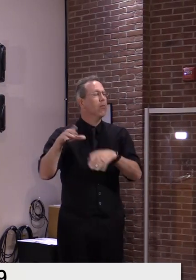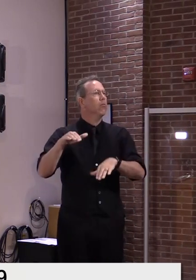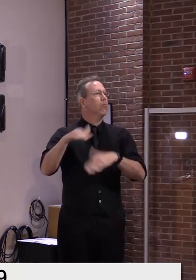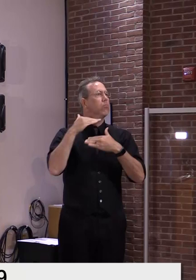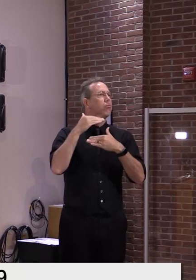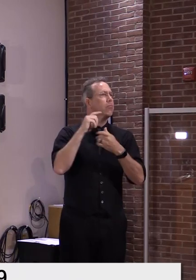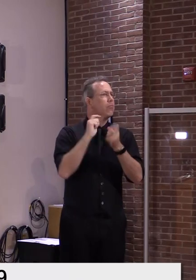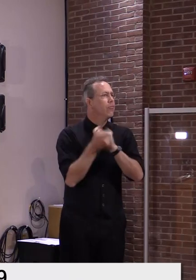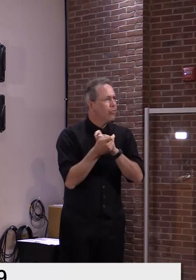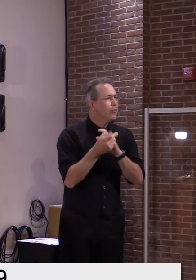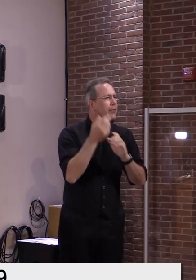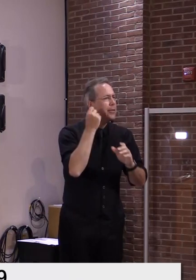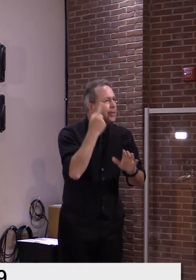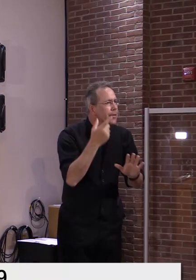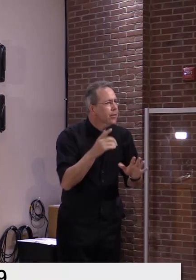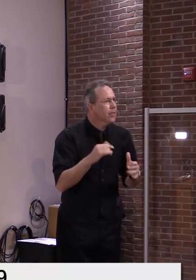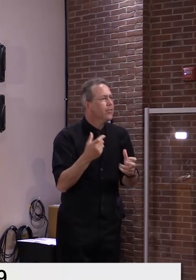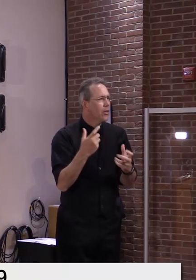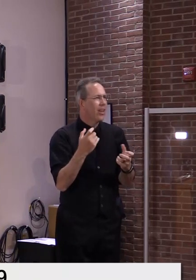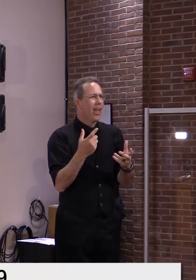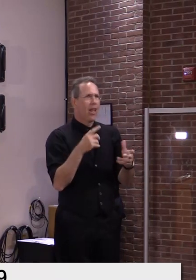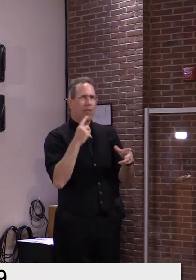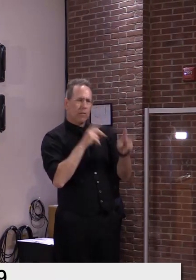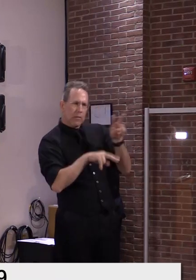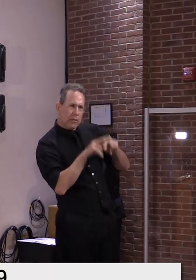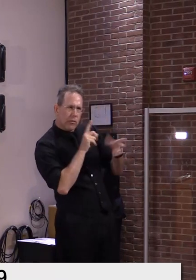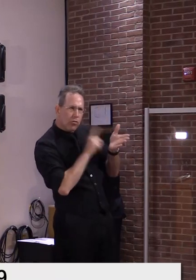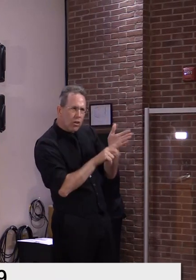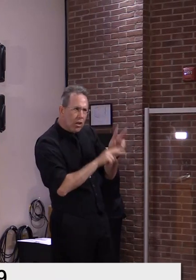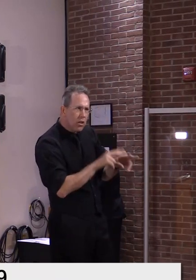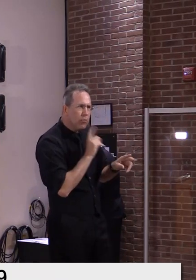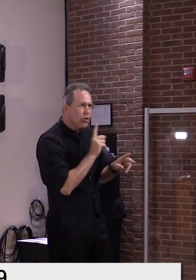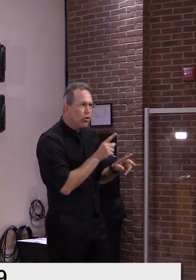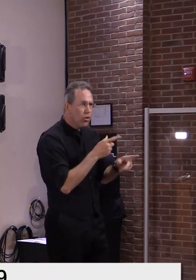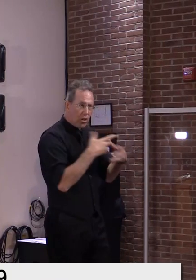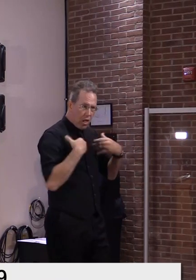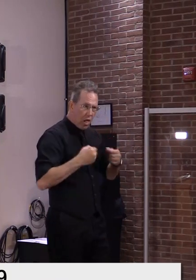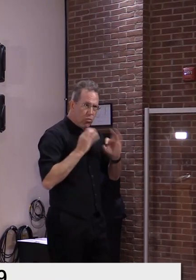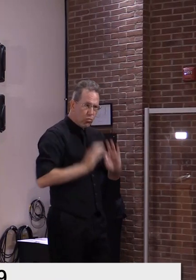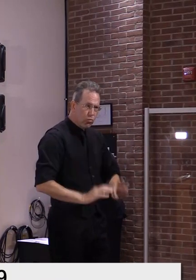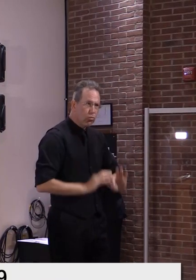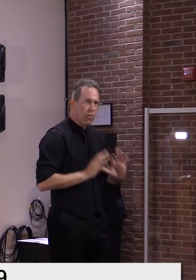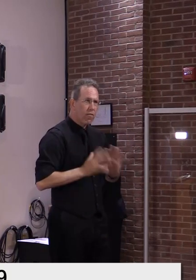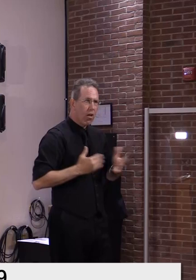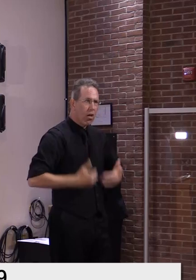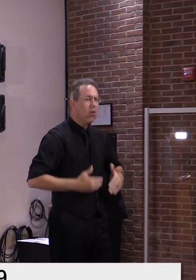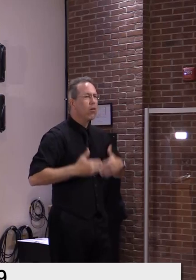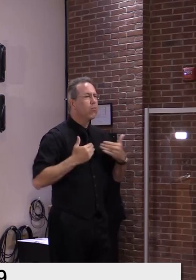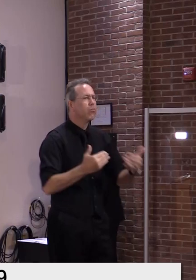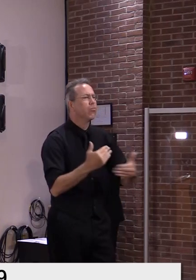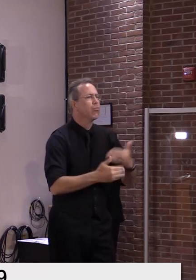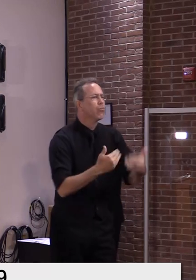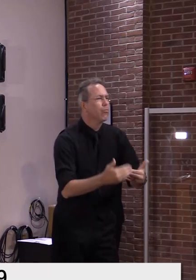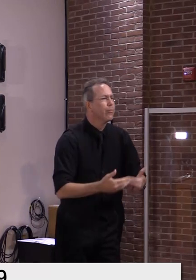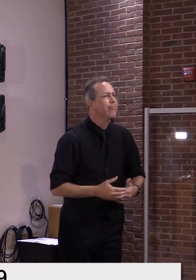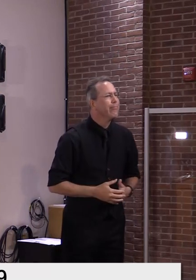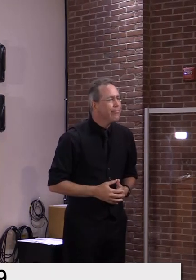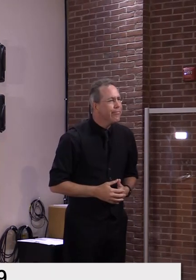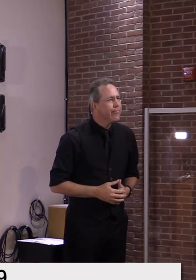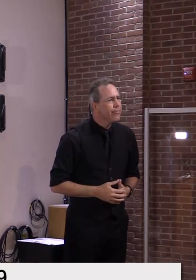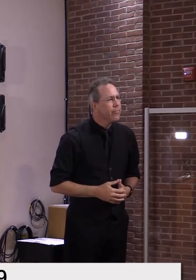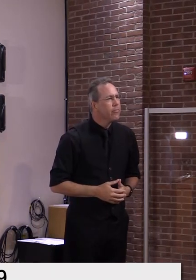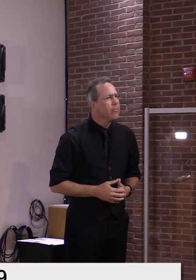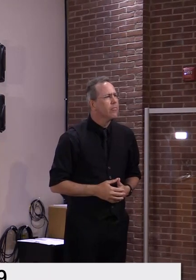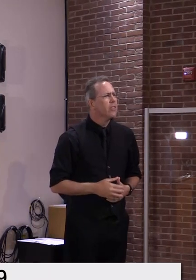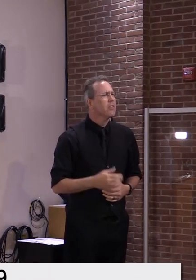have an assessment and make sure that there is no issue. But I don't believe we've really had much going on in Vermont